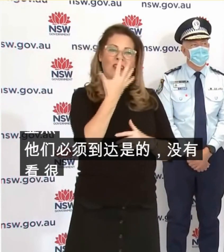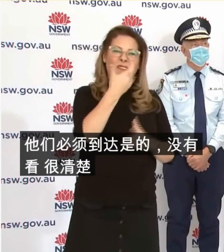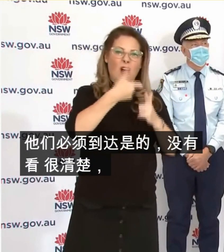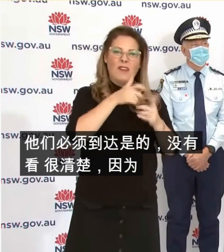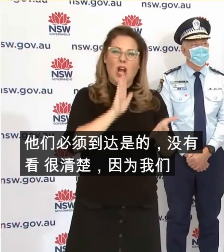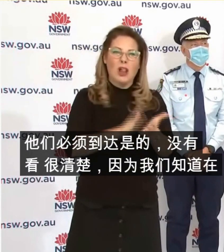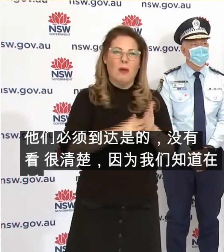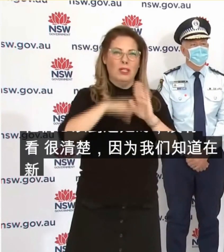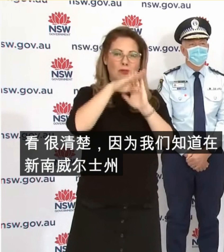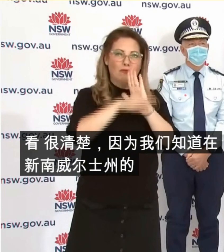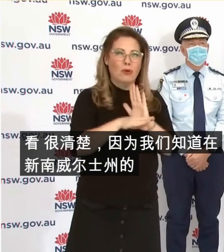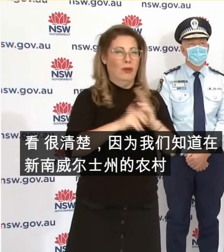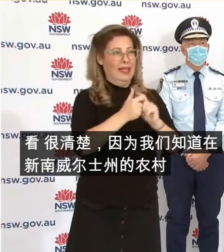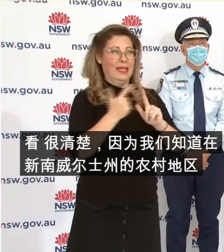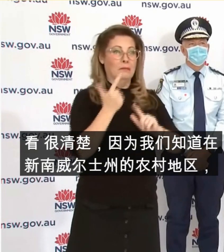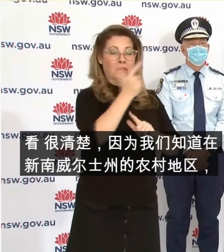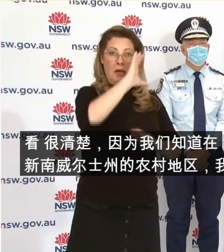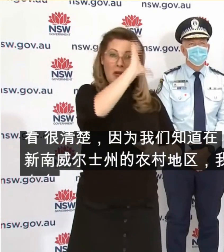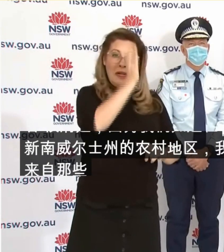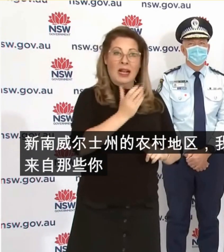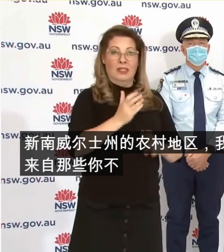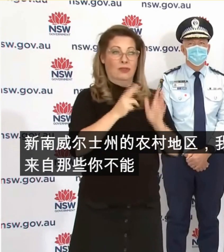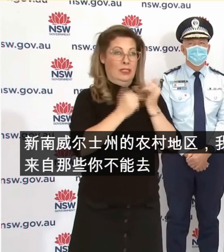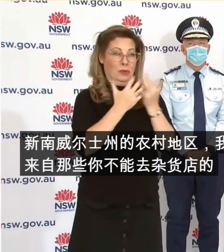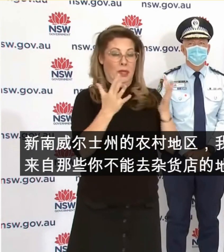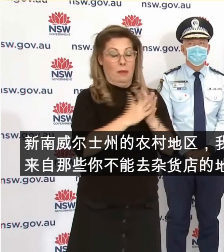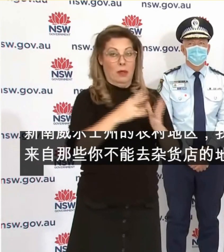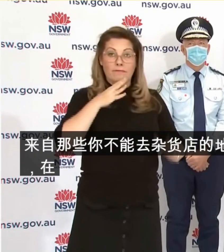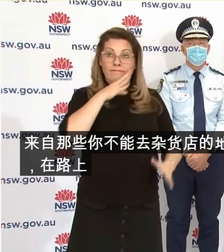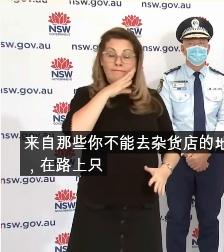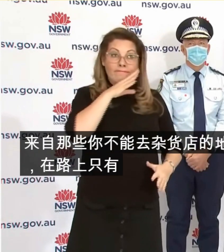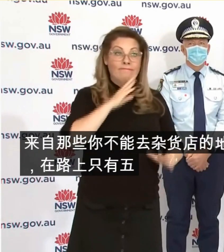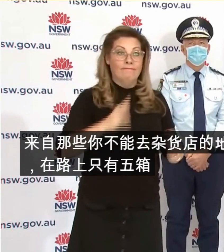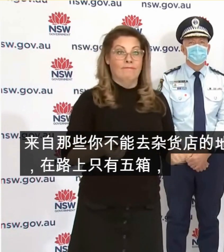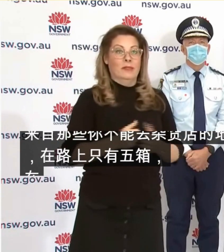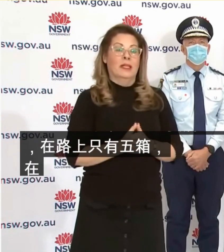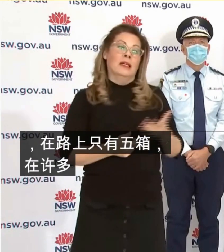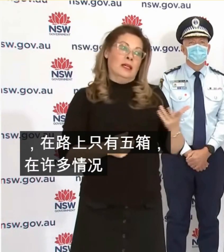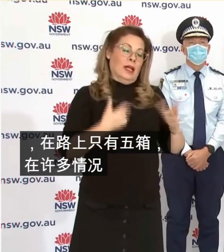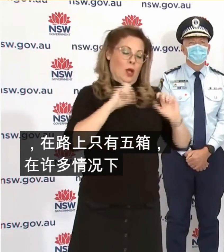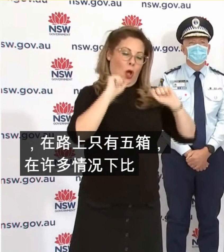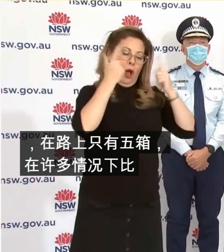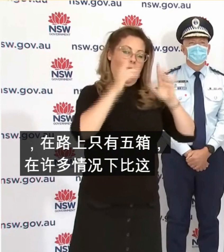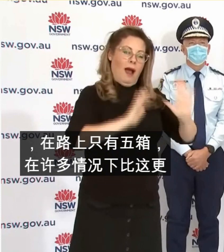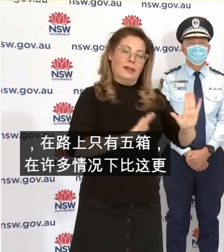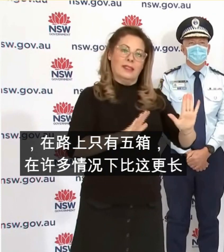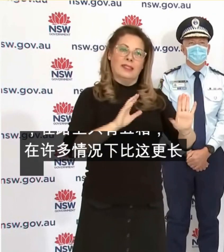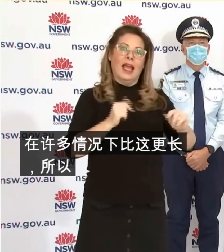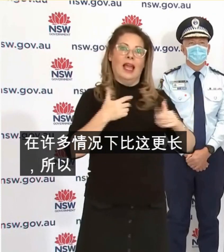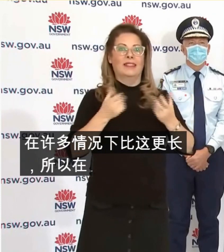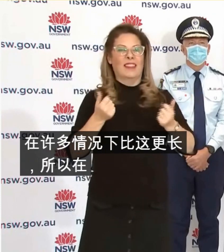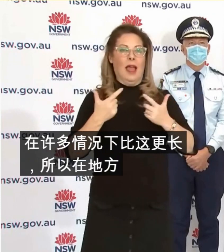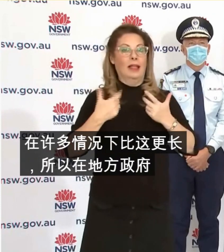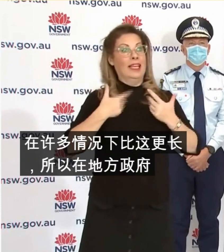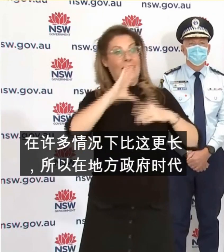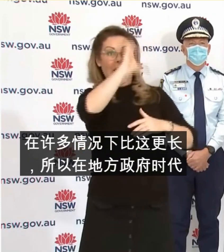Yeah, no. Look, to make it clear, because we know in the regional rule in New South Wales, and I come from the regions, you can't go to your grocery store just 5 k's down the road in many cases. It's